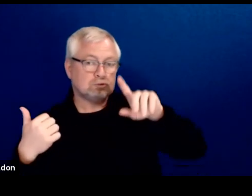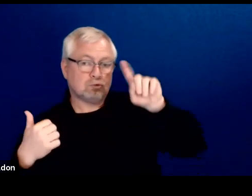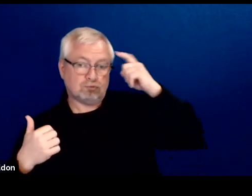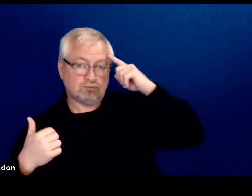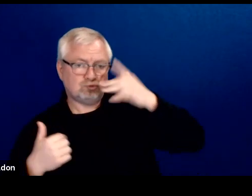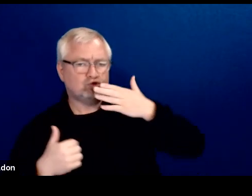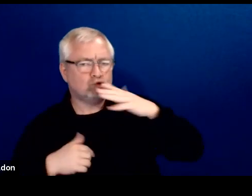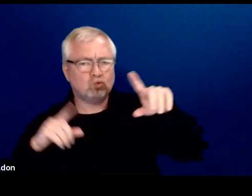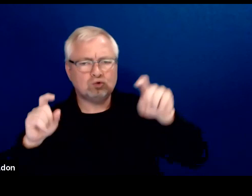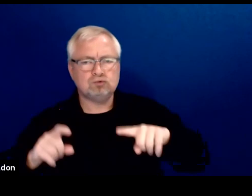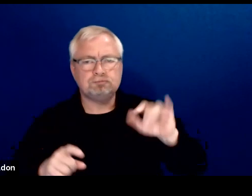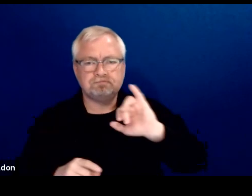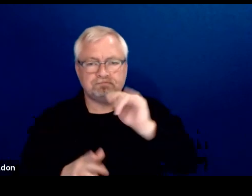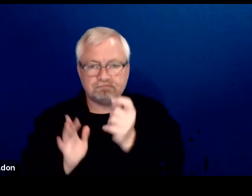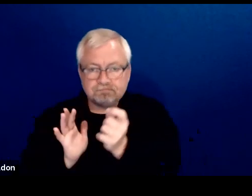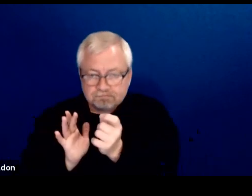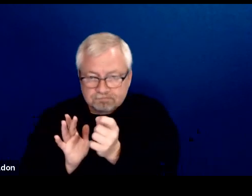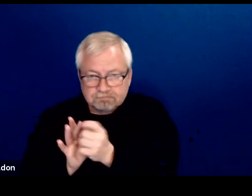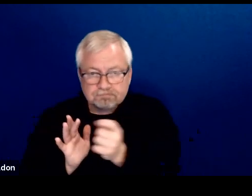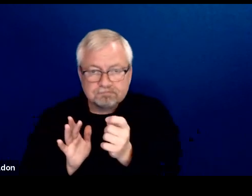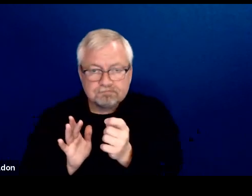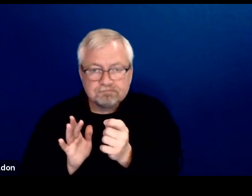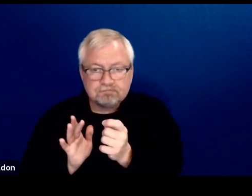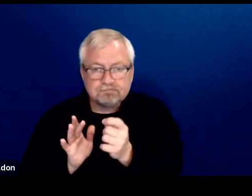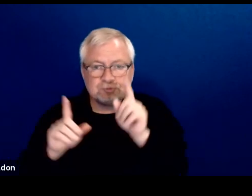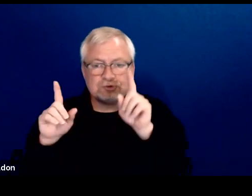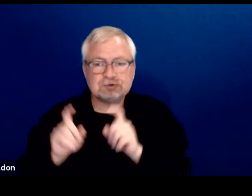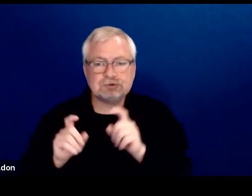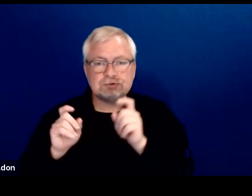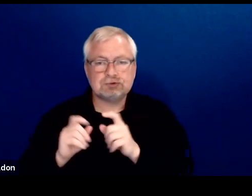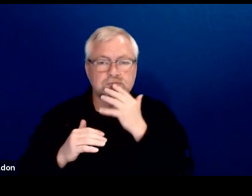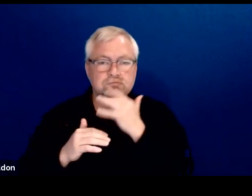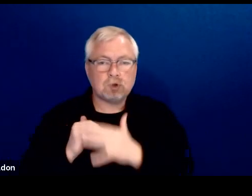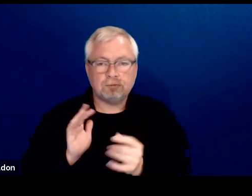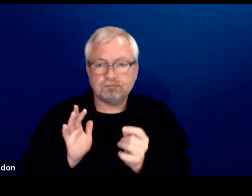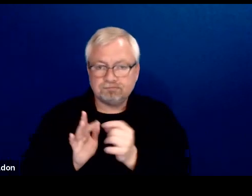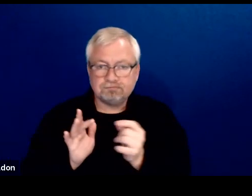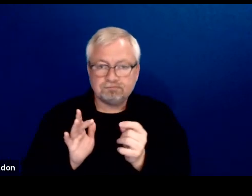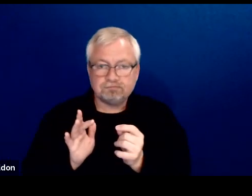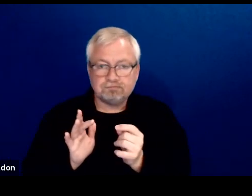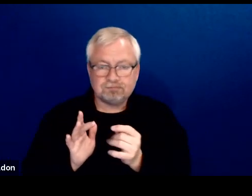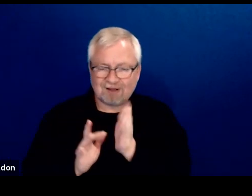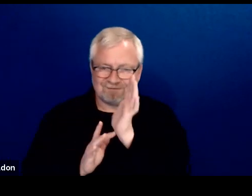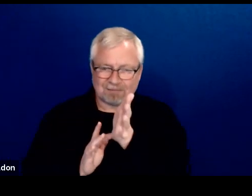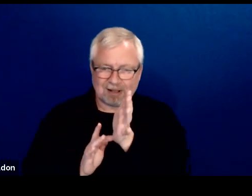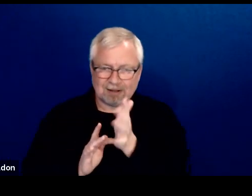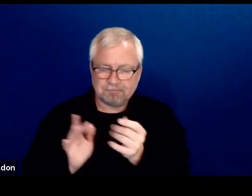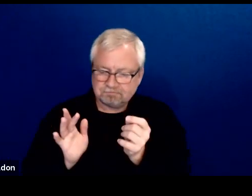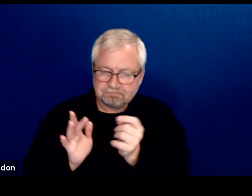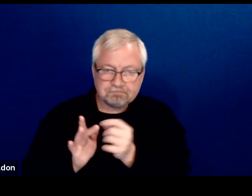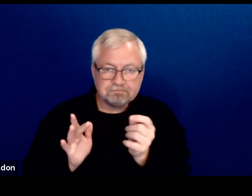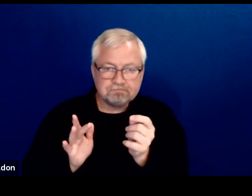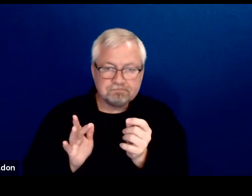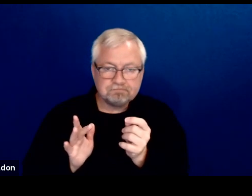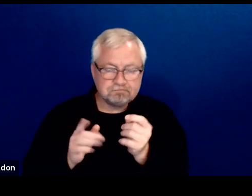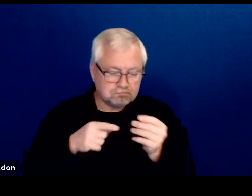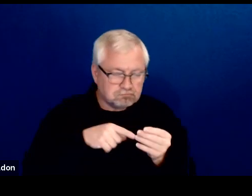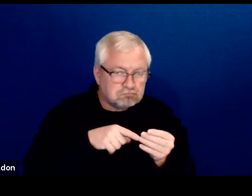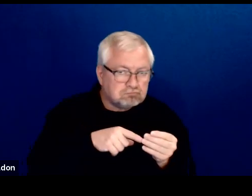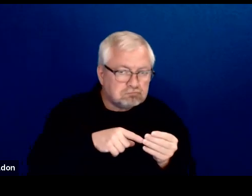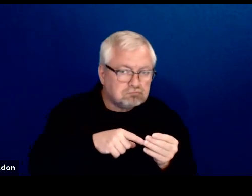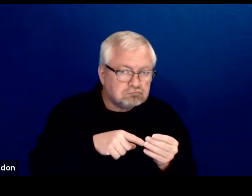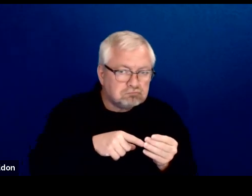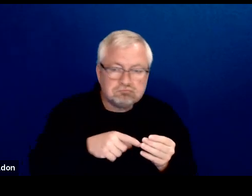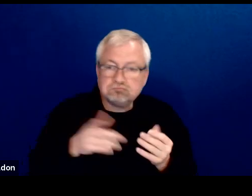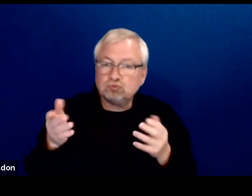through this door today as you were there with a 5-minute touch the finger, get a result, we could find out in here